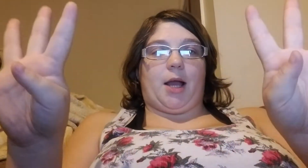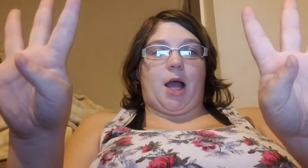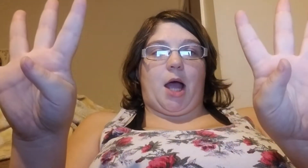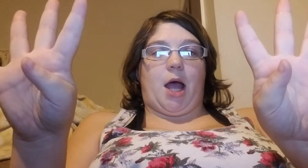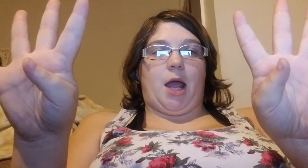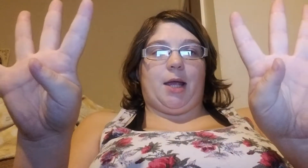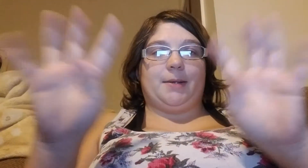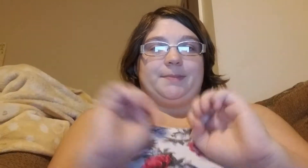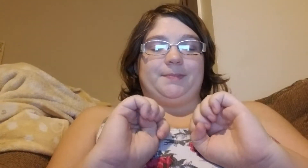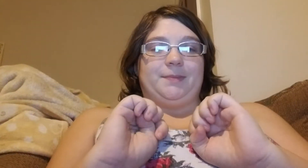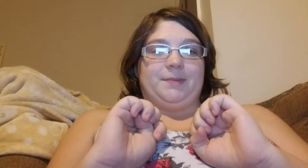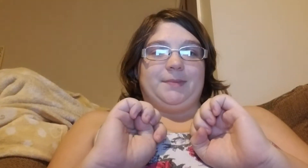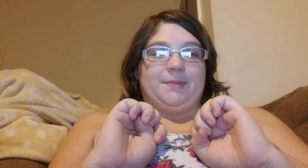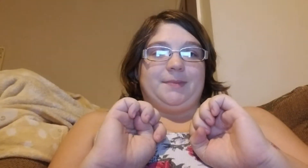Hanukkah.